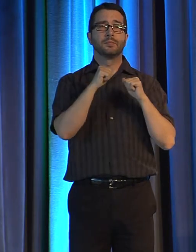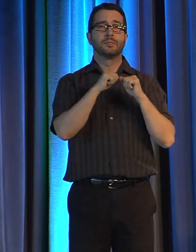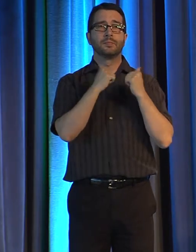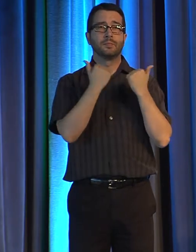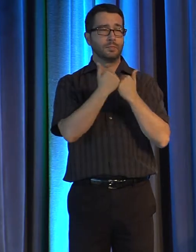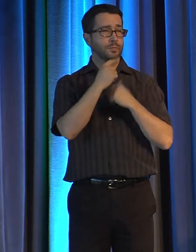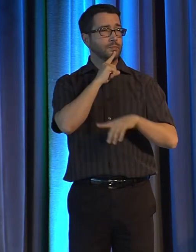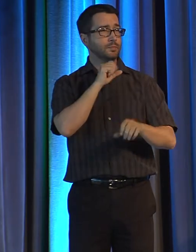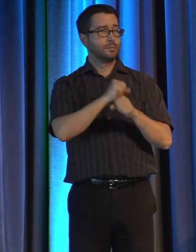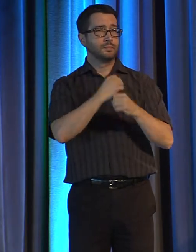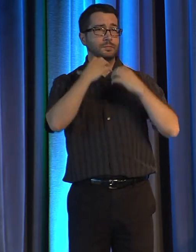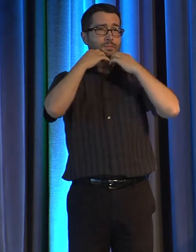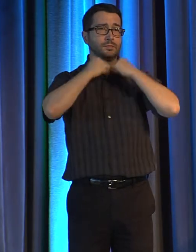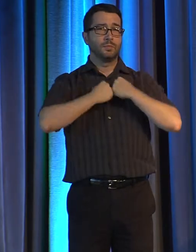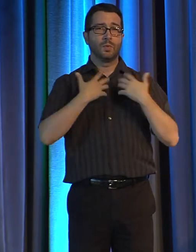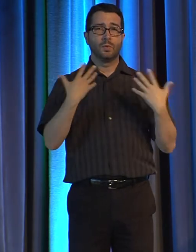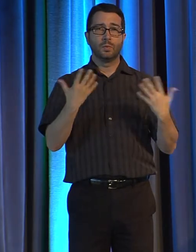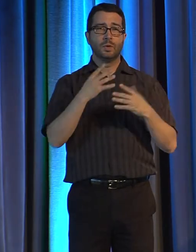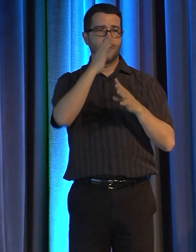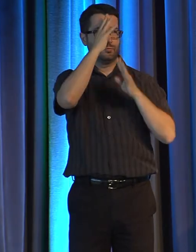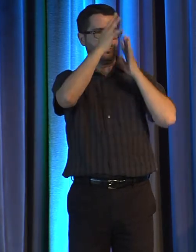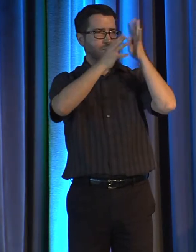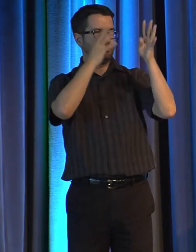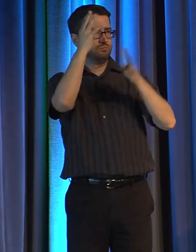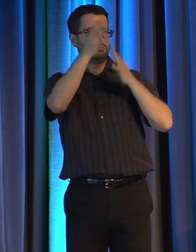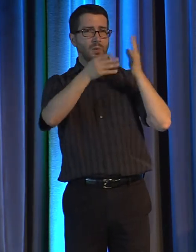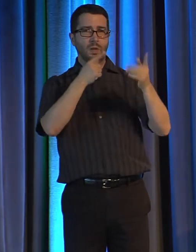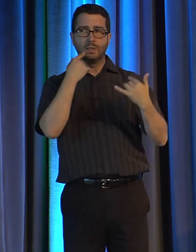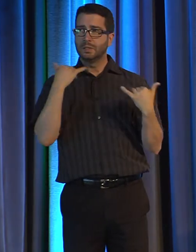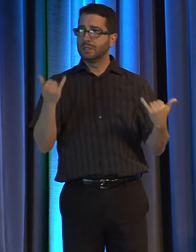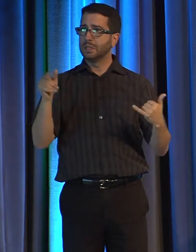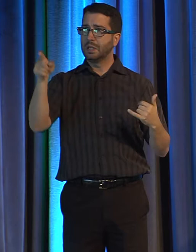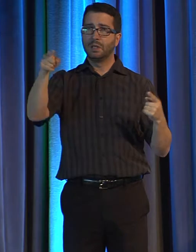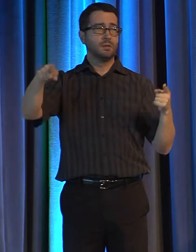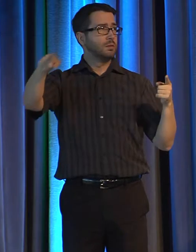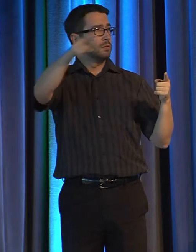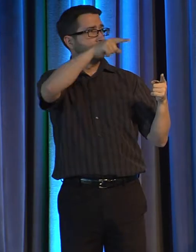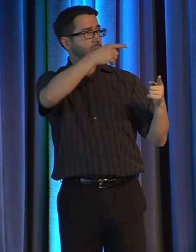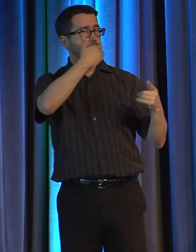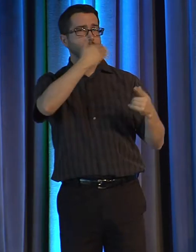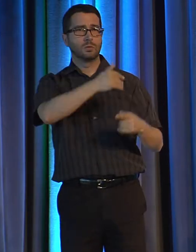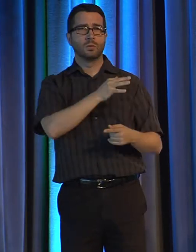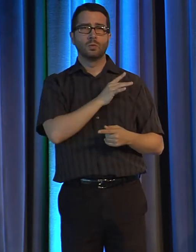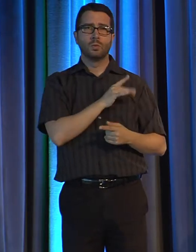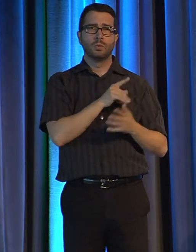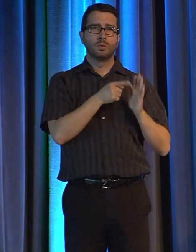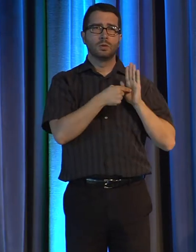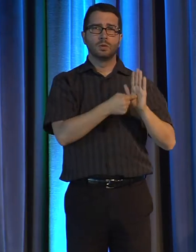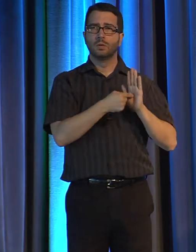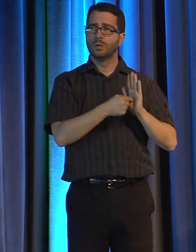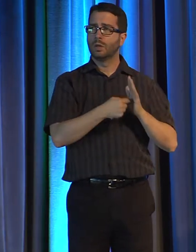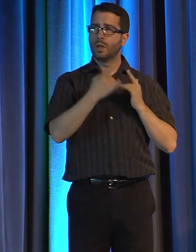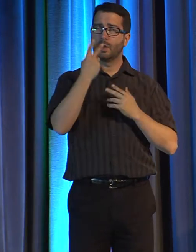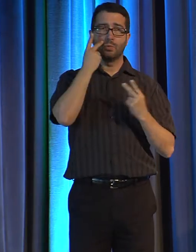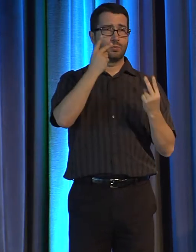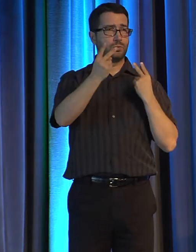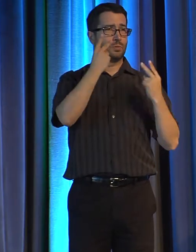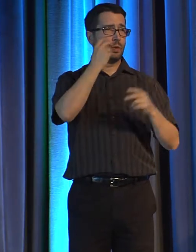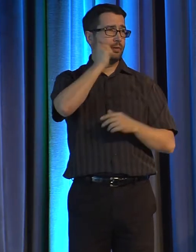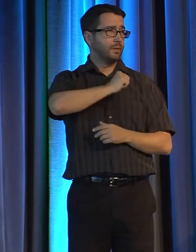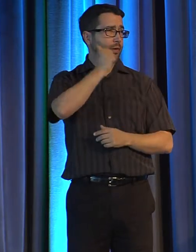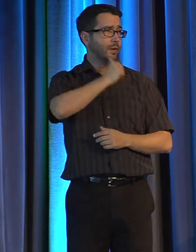innovation. You've seen some wonderful examples here this afternoon, and we see it in our organization every